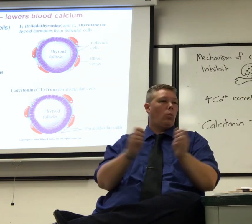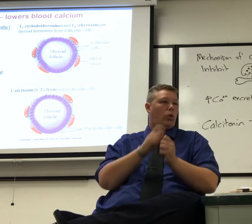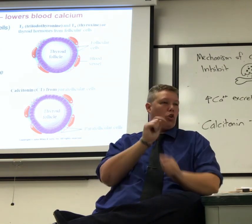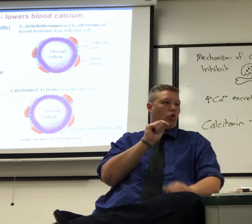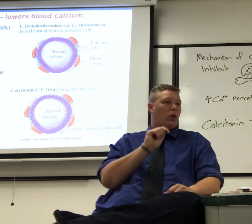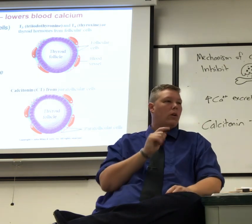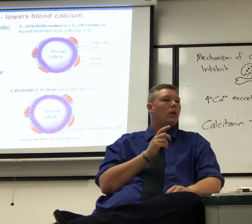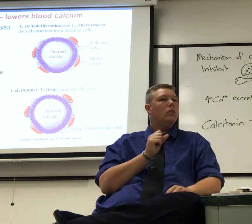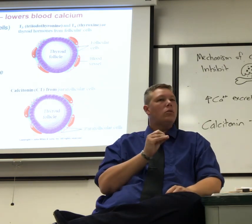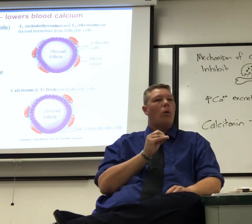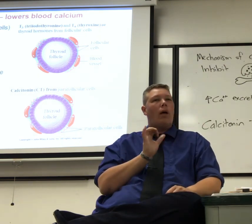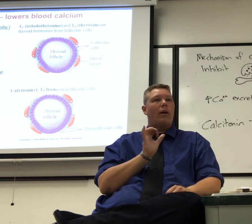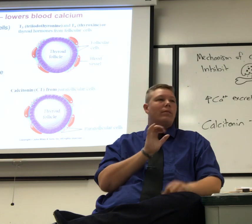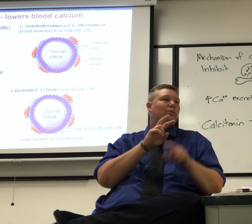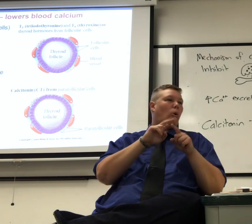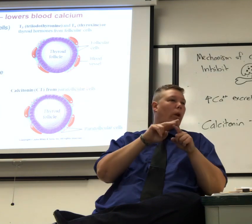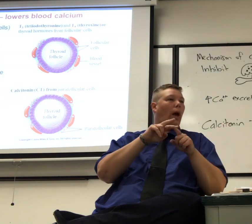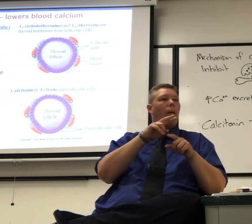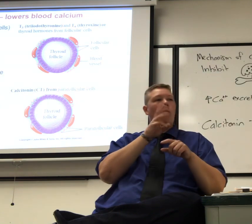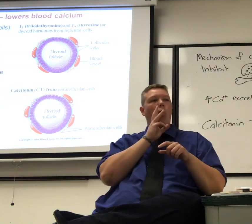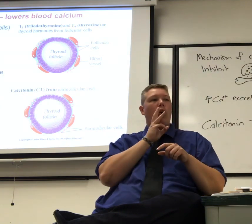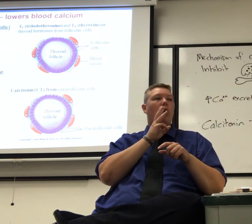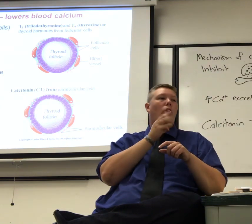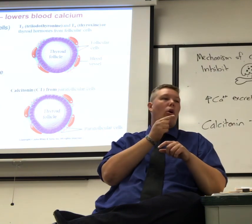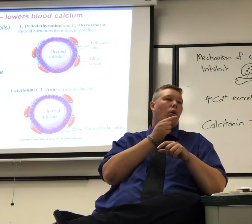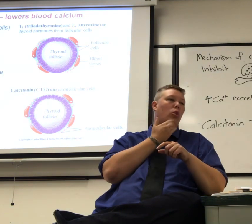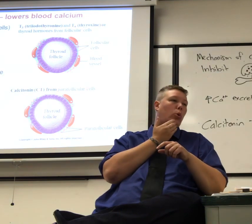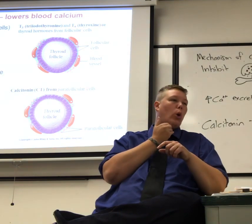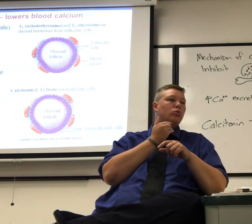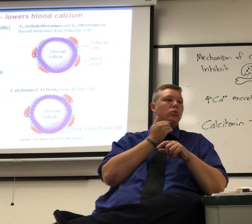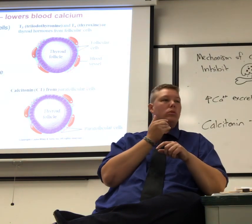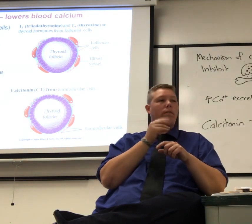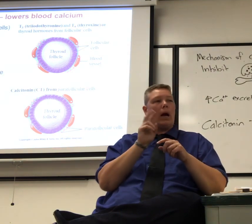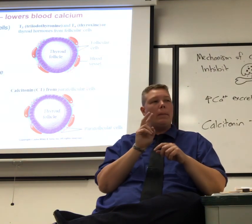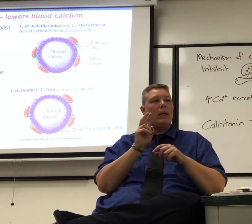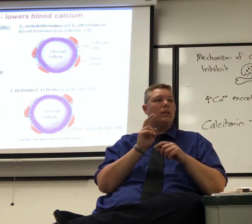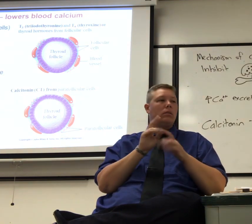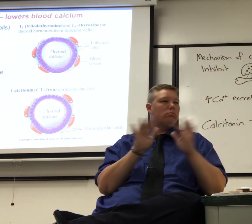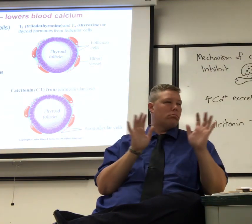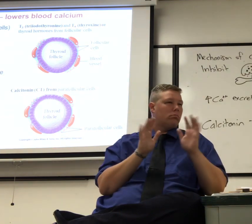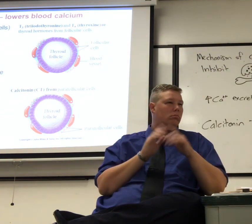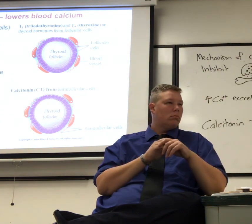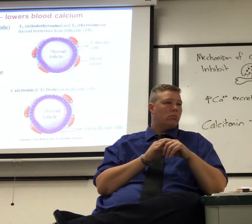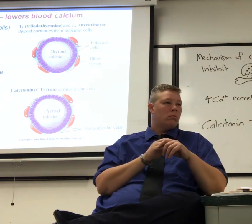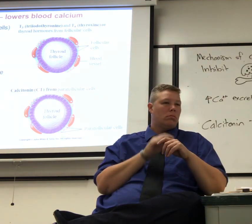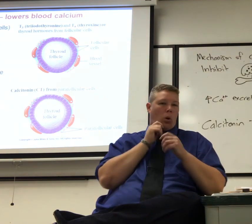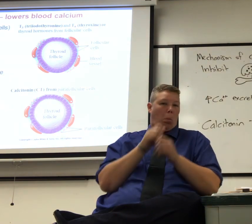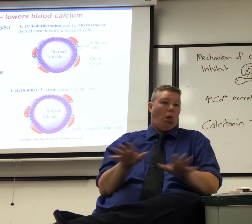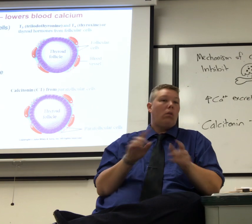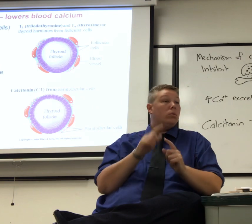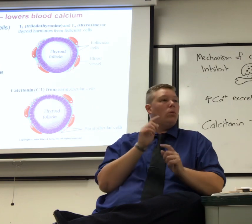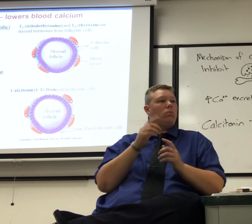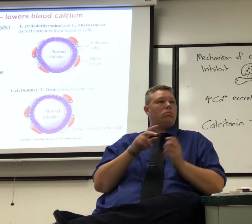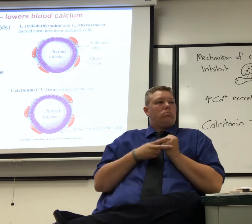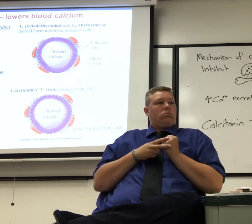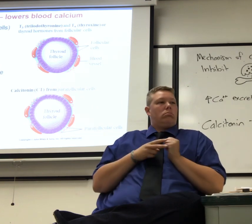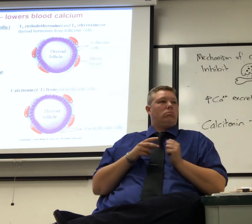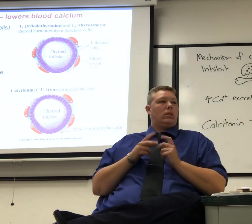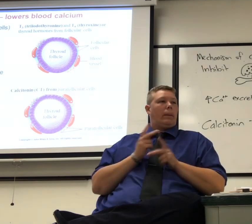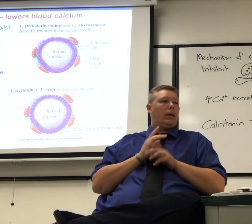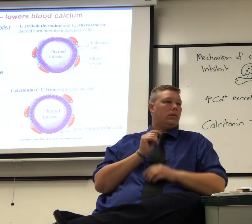is all the things that are reabsorbed. And you basically saved it from losing it to the urine, things you want, like sodium, water,